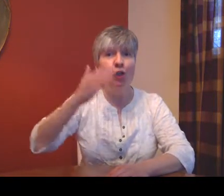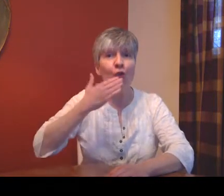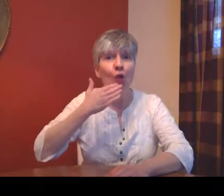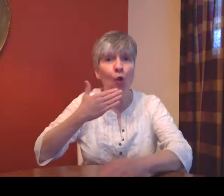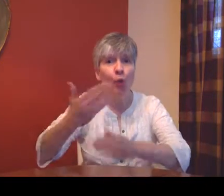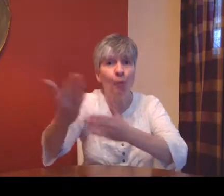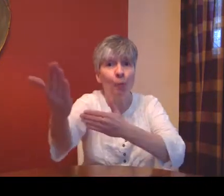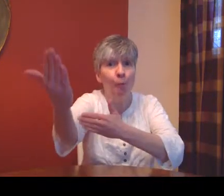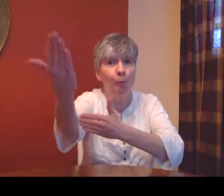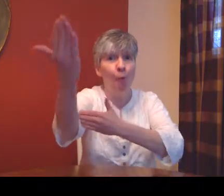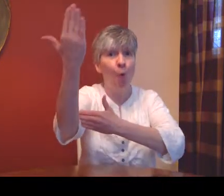Hello, good morning.